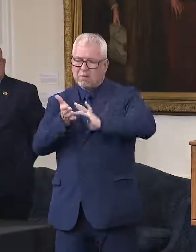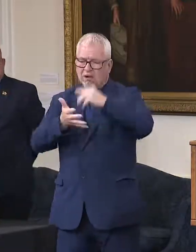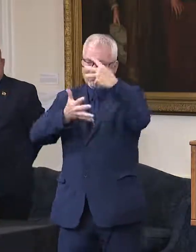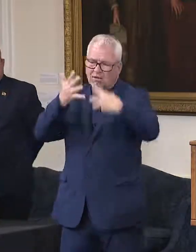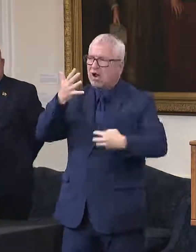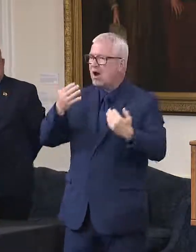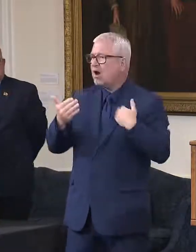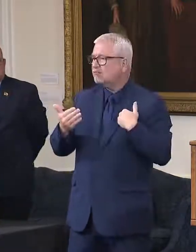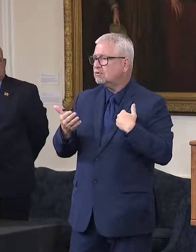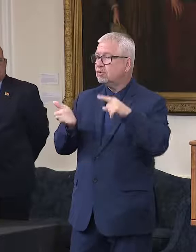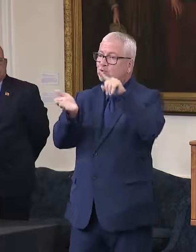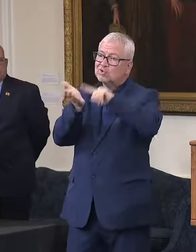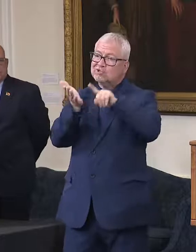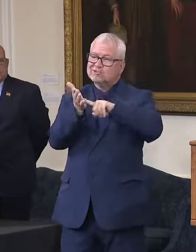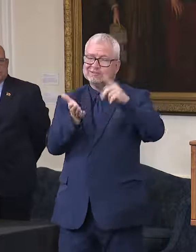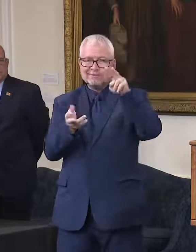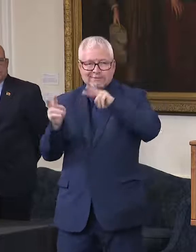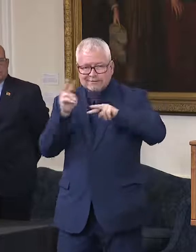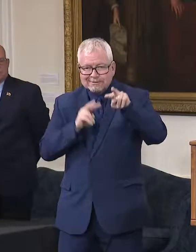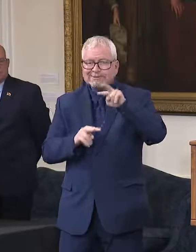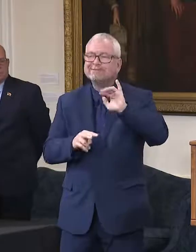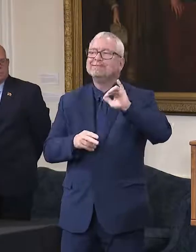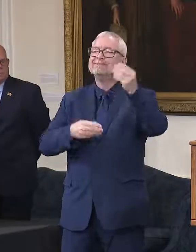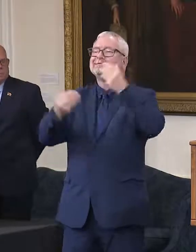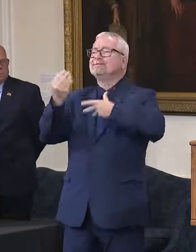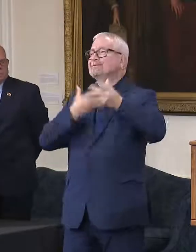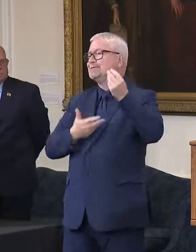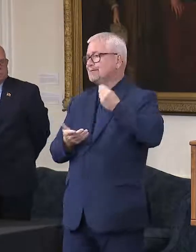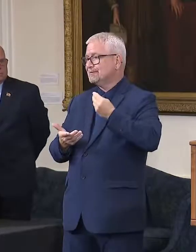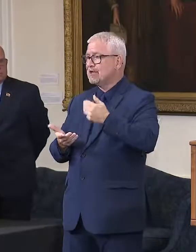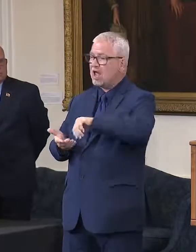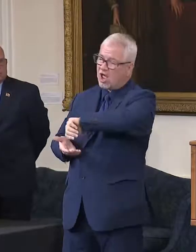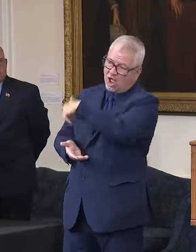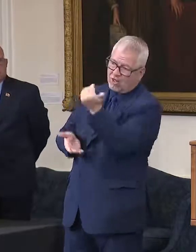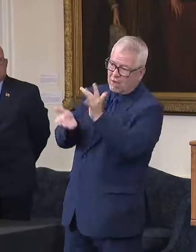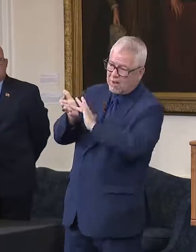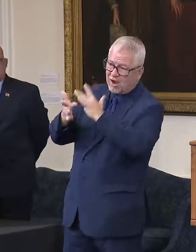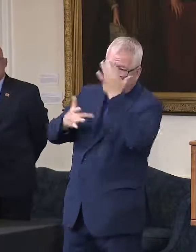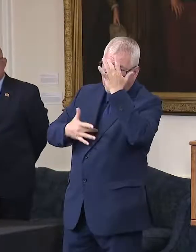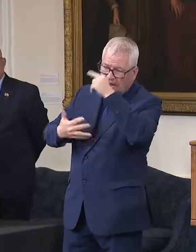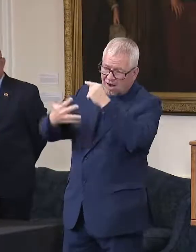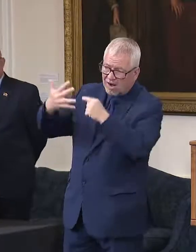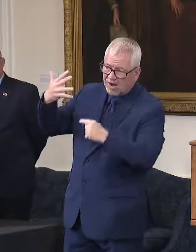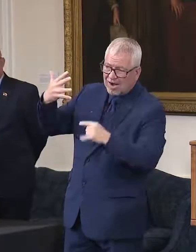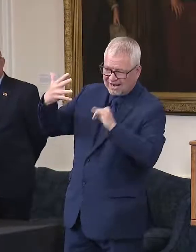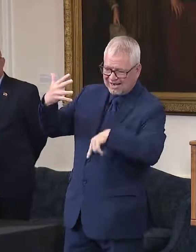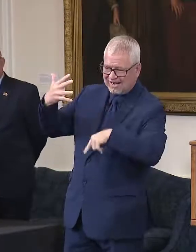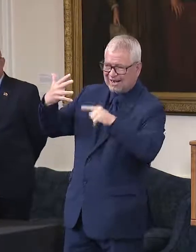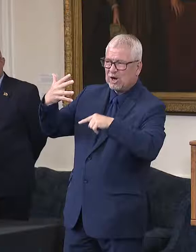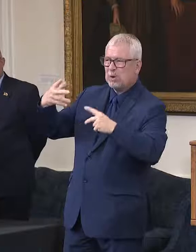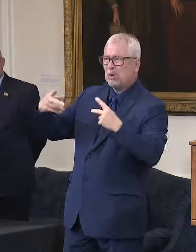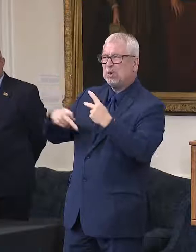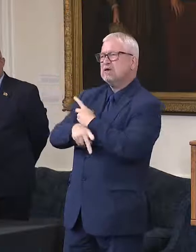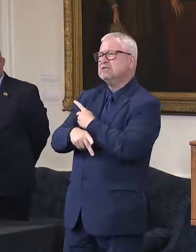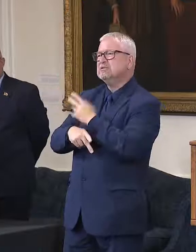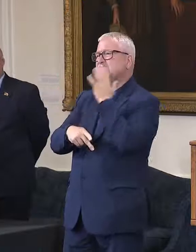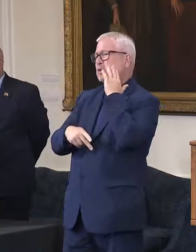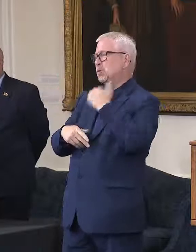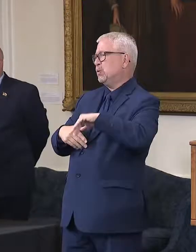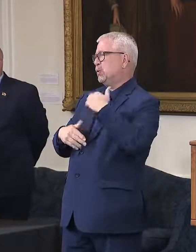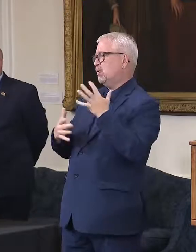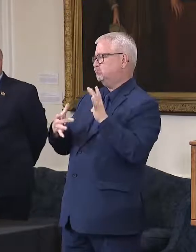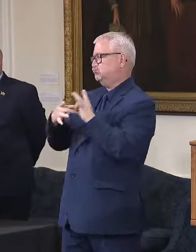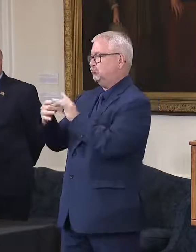an increased risk of contracting and dying from COVID-19. As many people know,